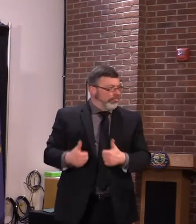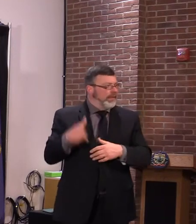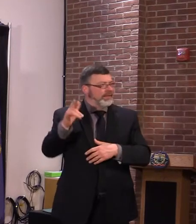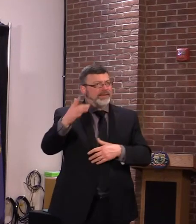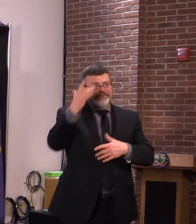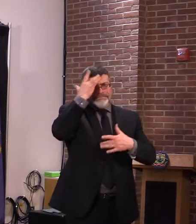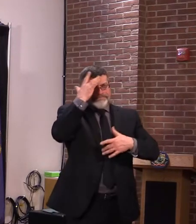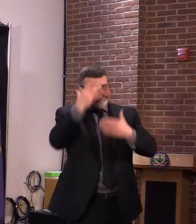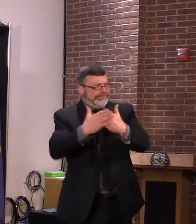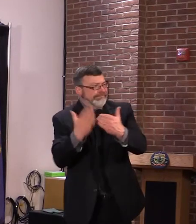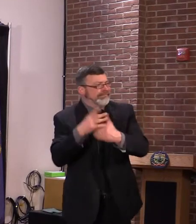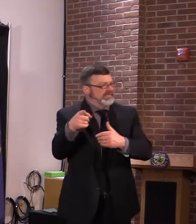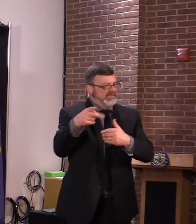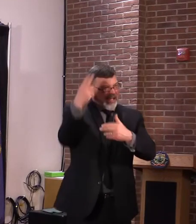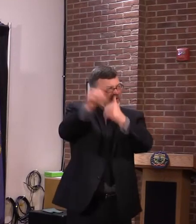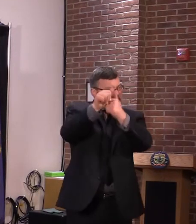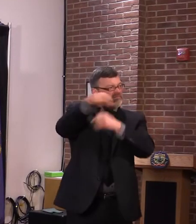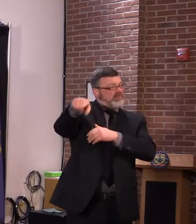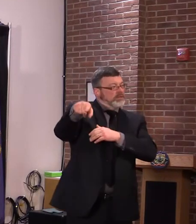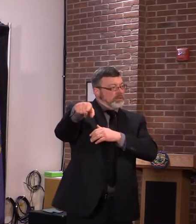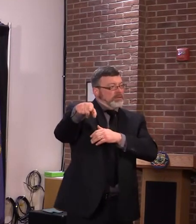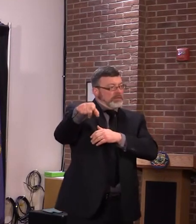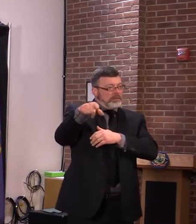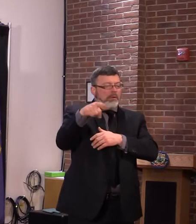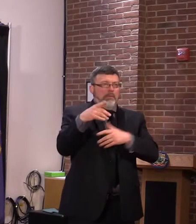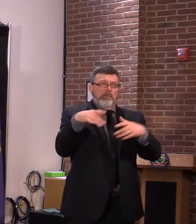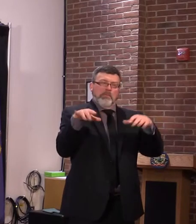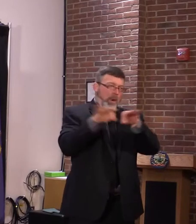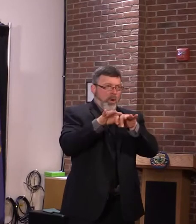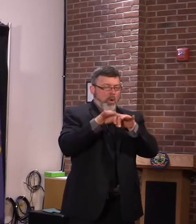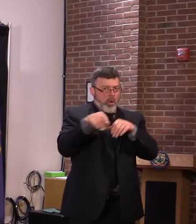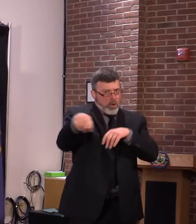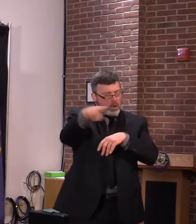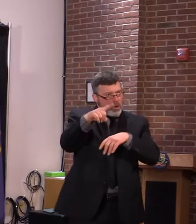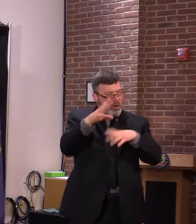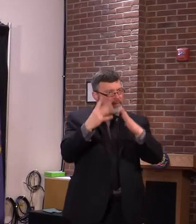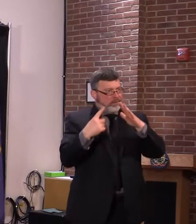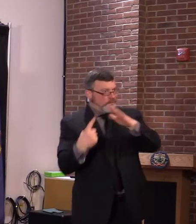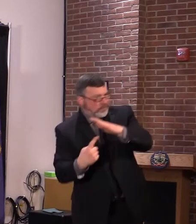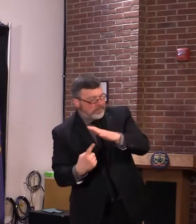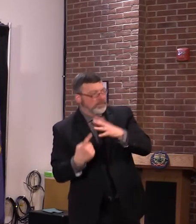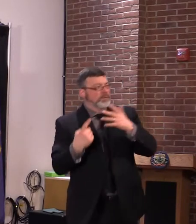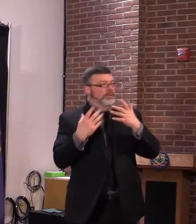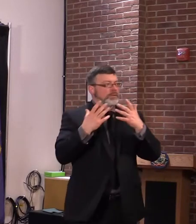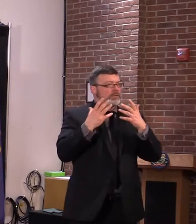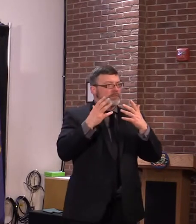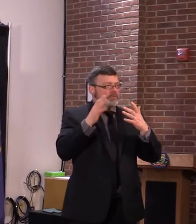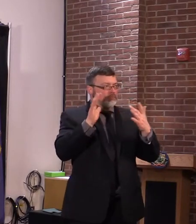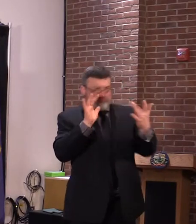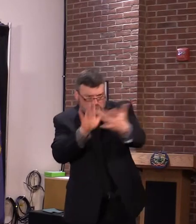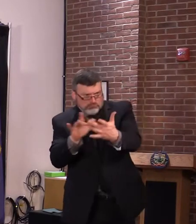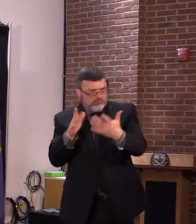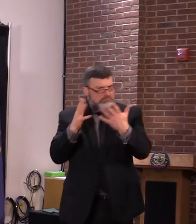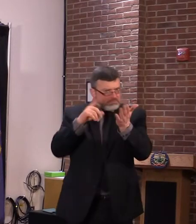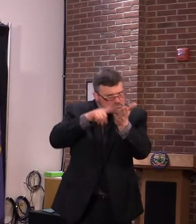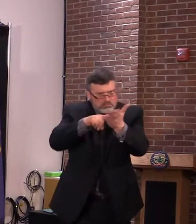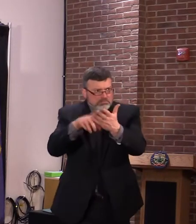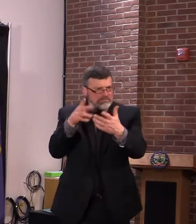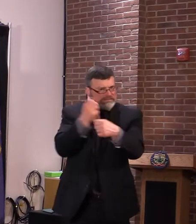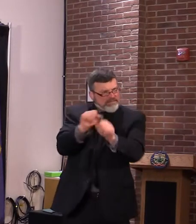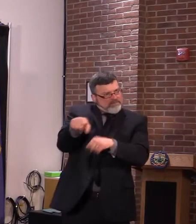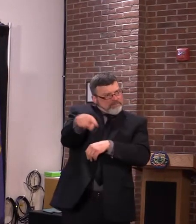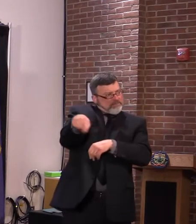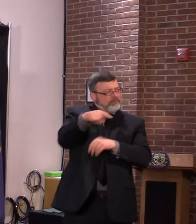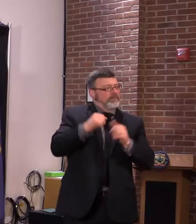to isolate immediately and reach out to close contacts. Let me assure you that contact tracing for COVID will still